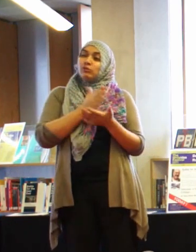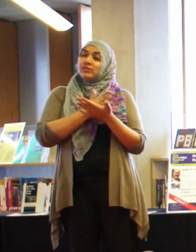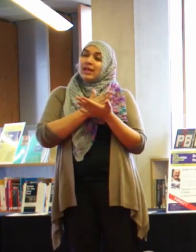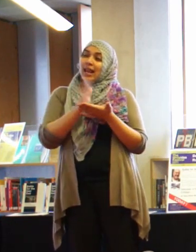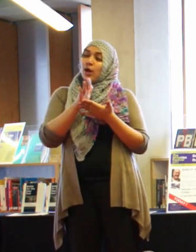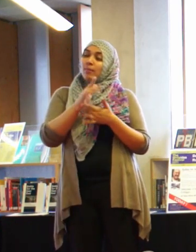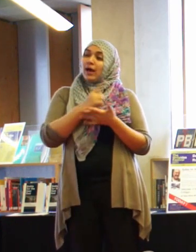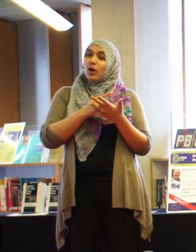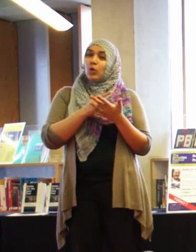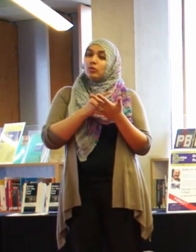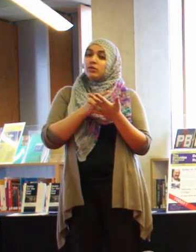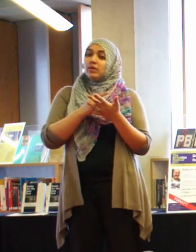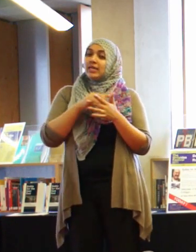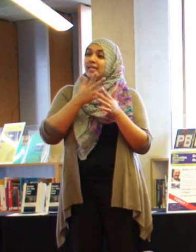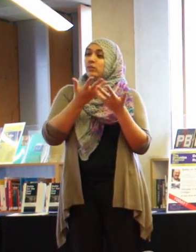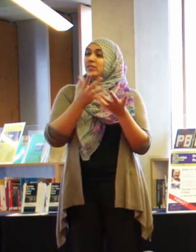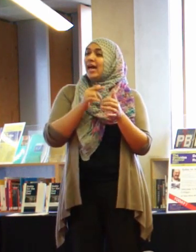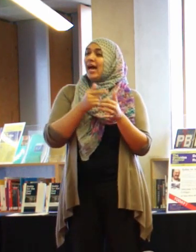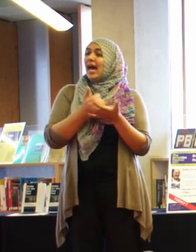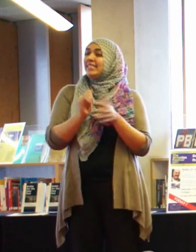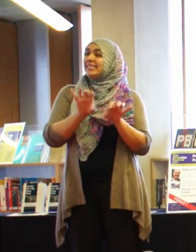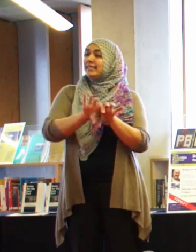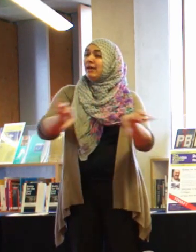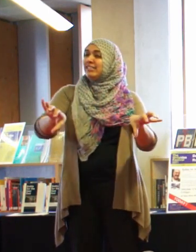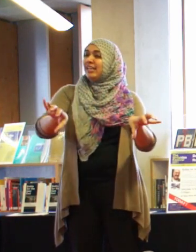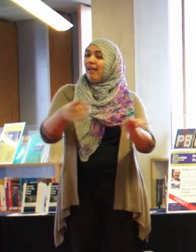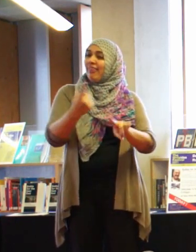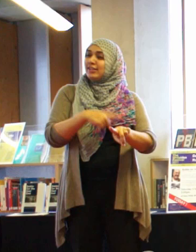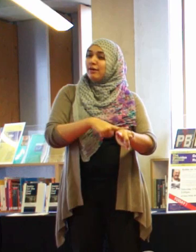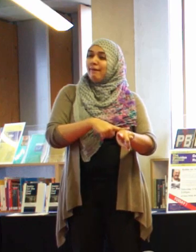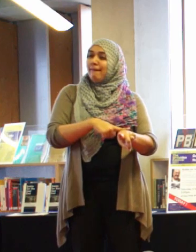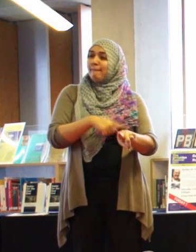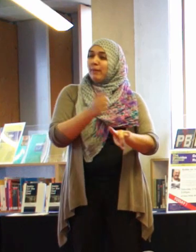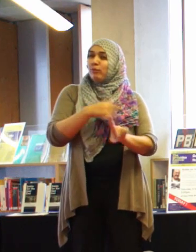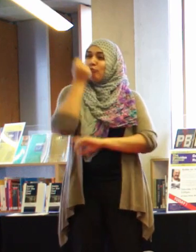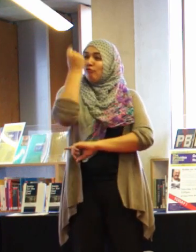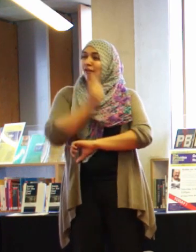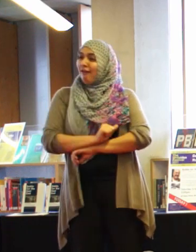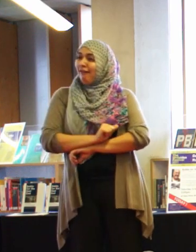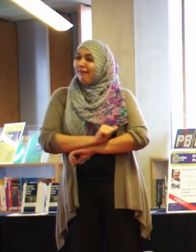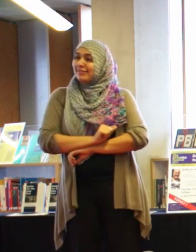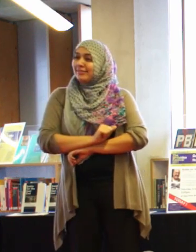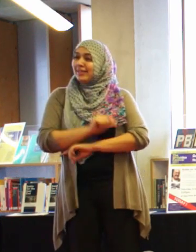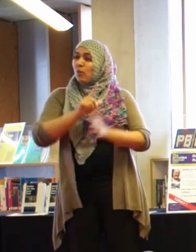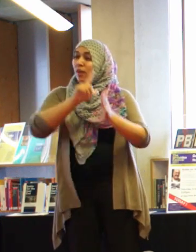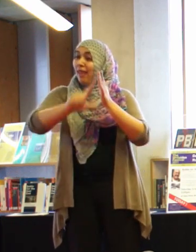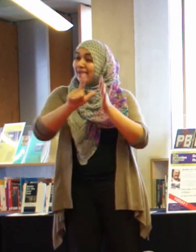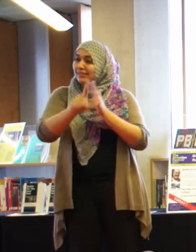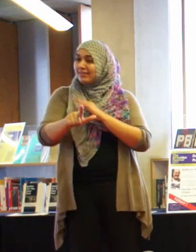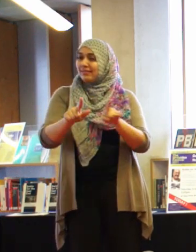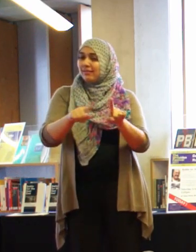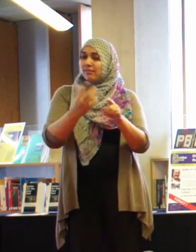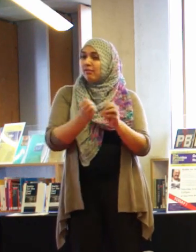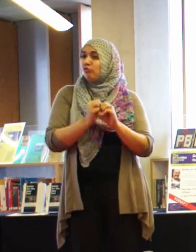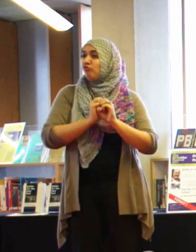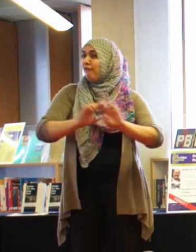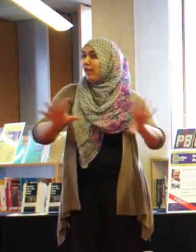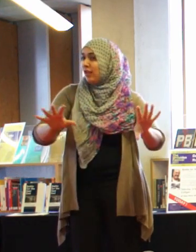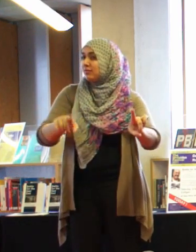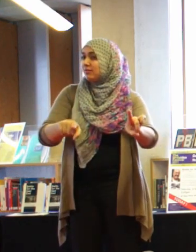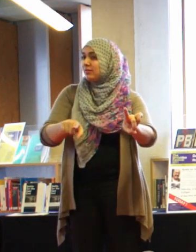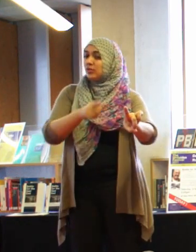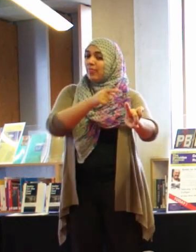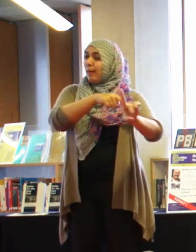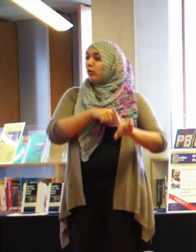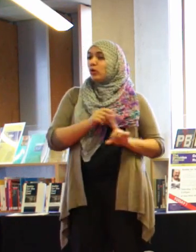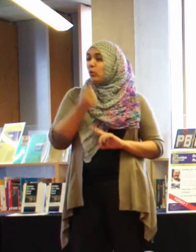And that new party evolved into the British Union of Fascists in 1932. And when it launched